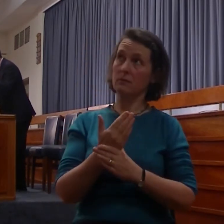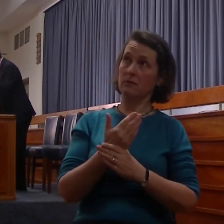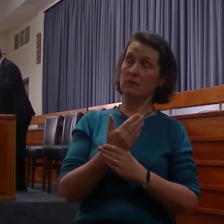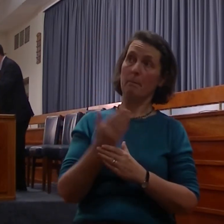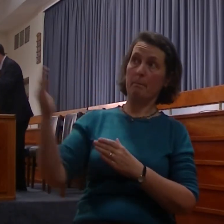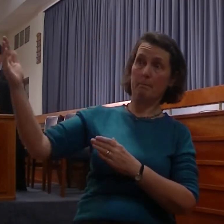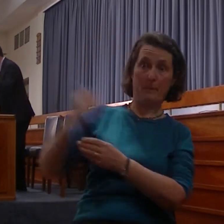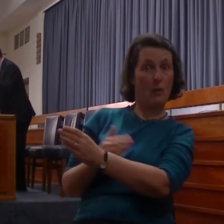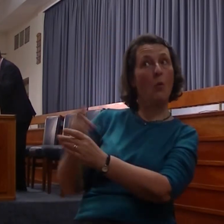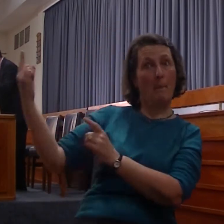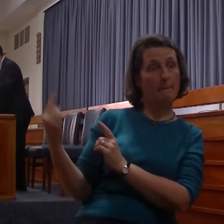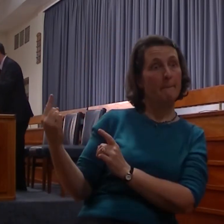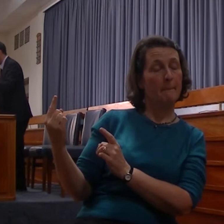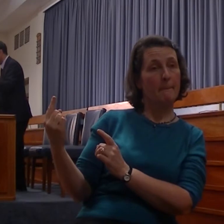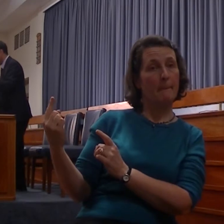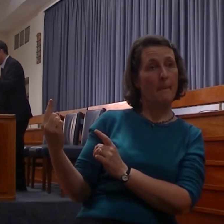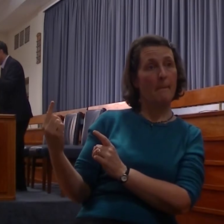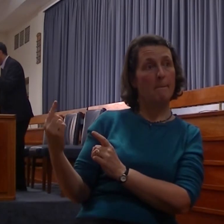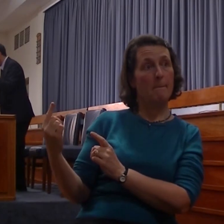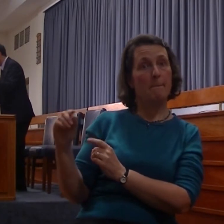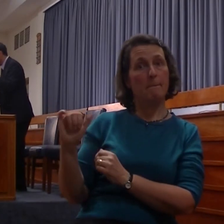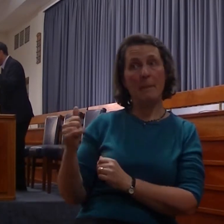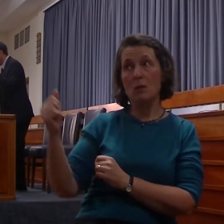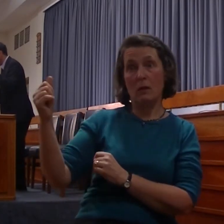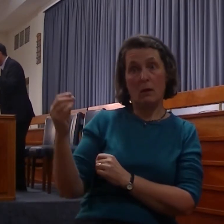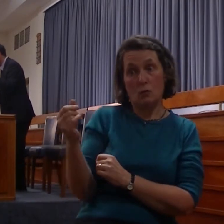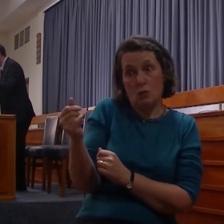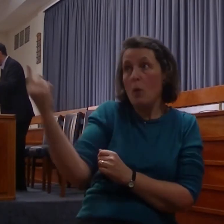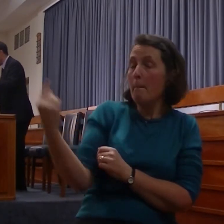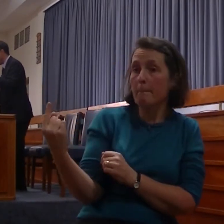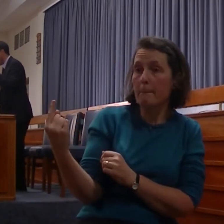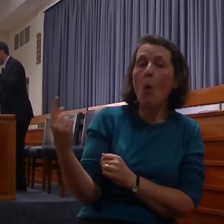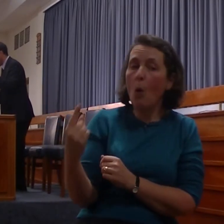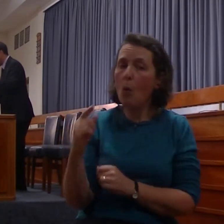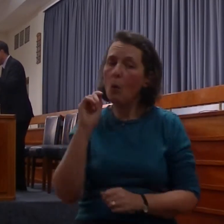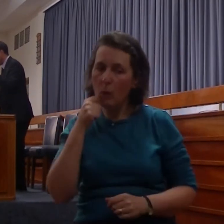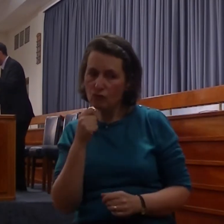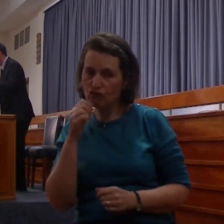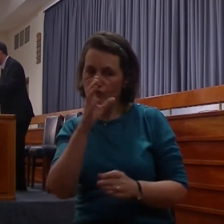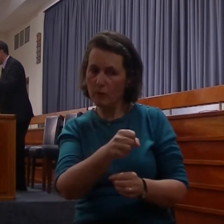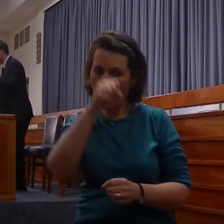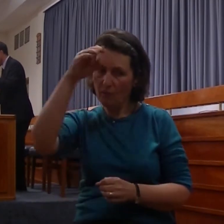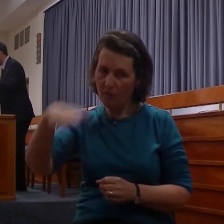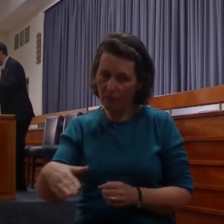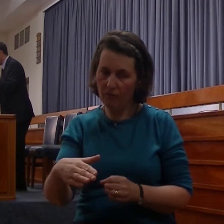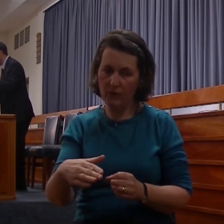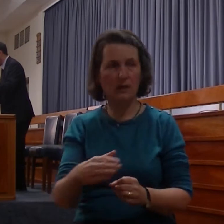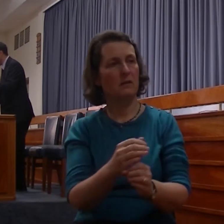quickly. Oh, he may come, revive before he comes. It may be sooner than you may have